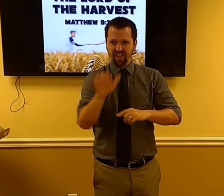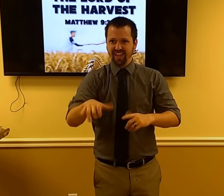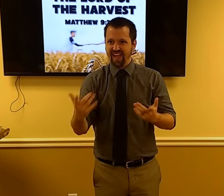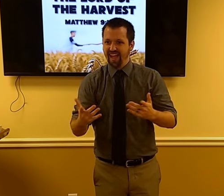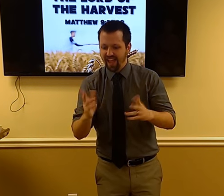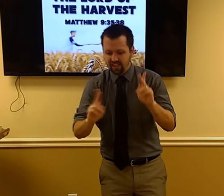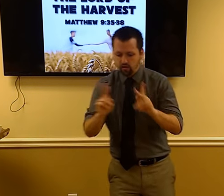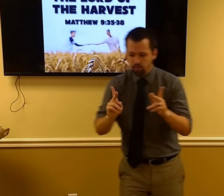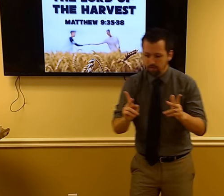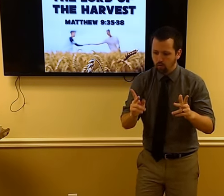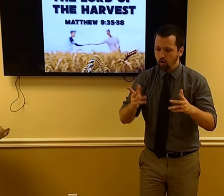like that. And then there's people,